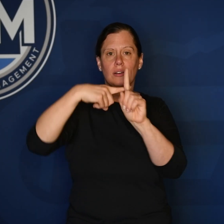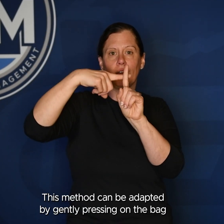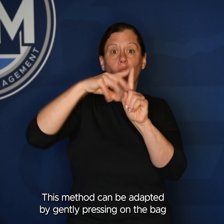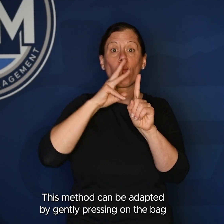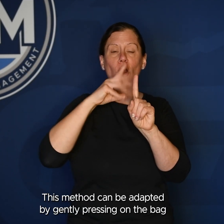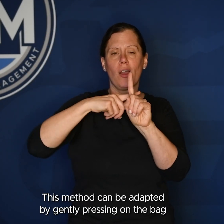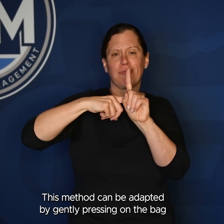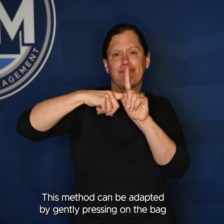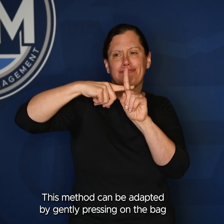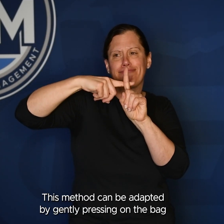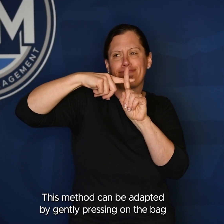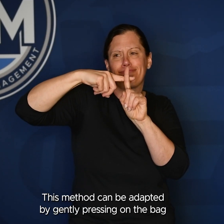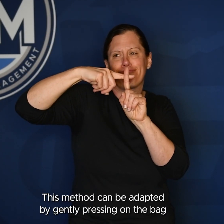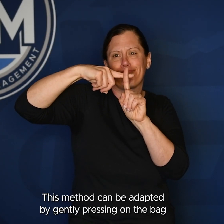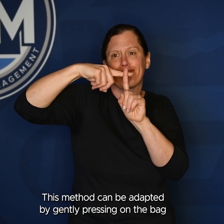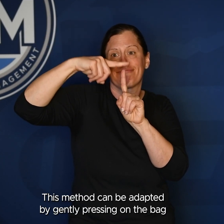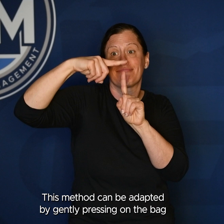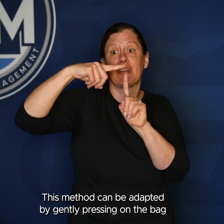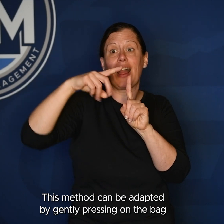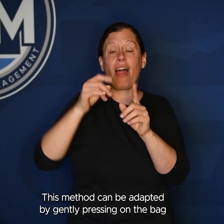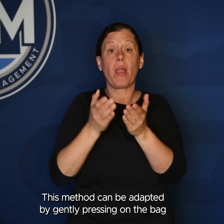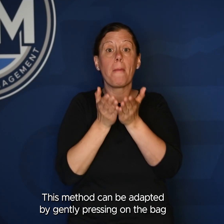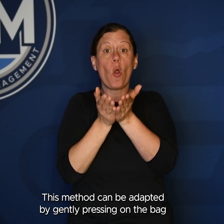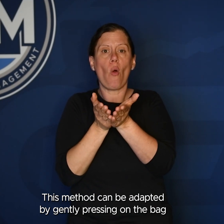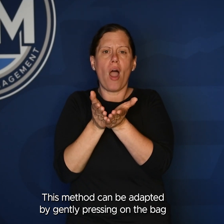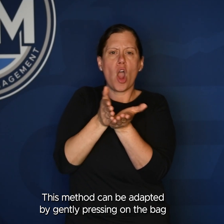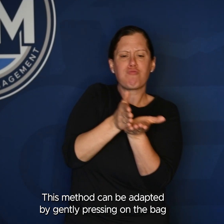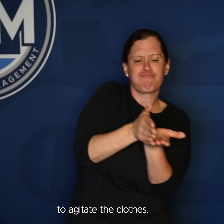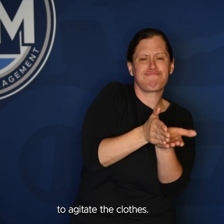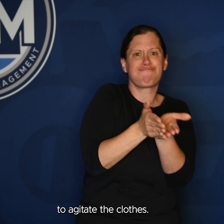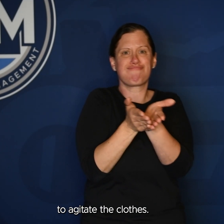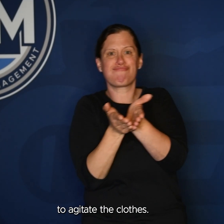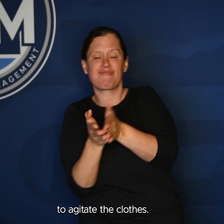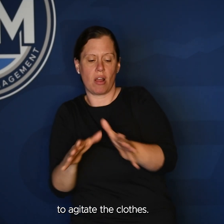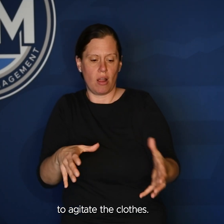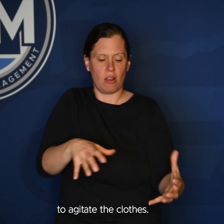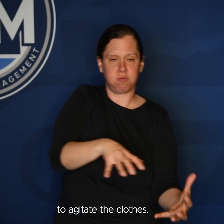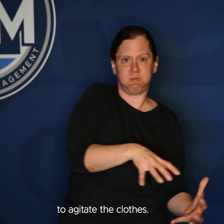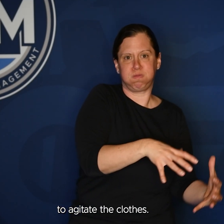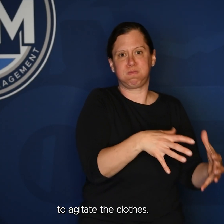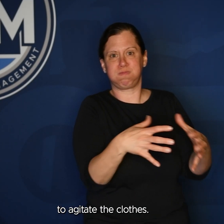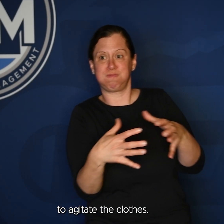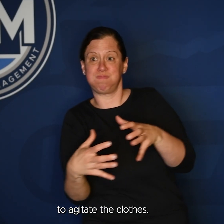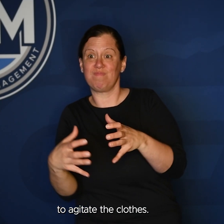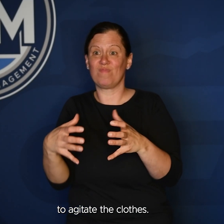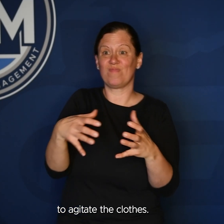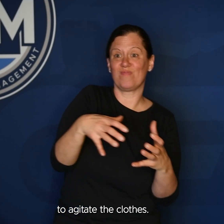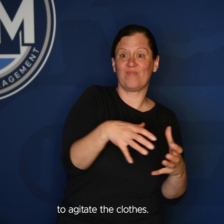This method can be adapted by gently pressing on the bag to agitate the clothes.